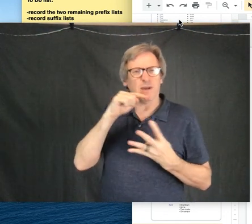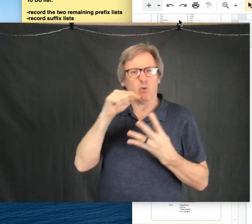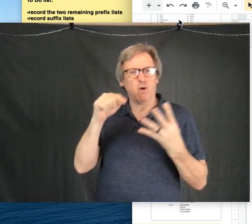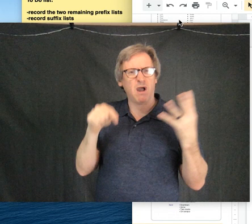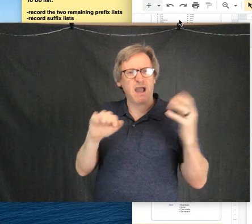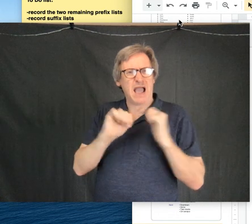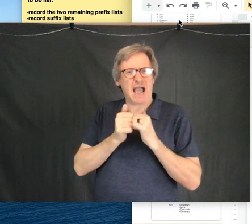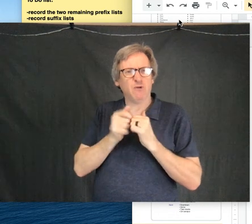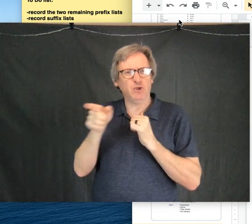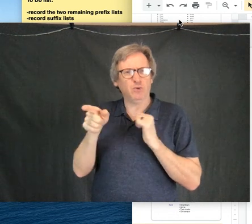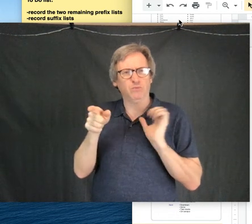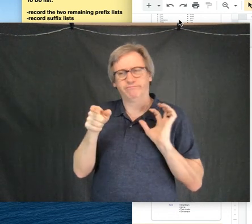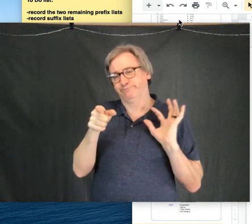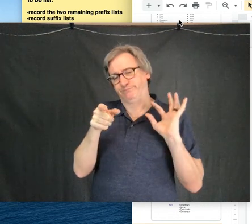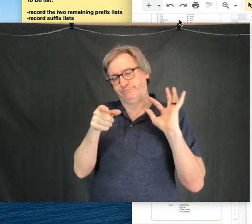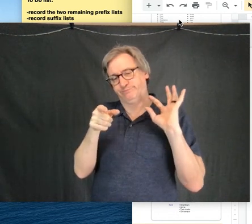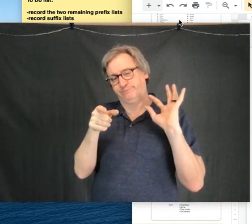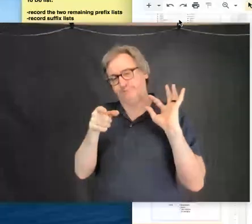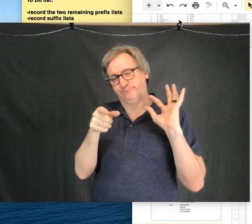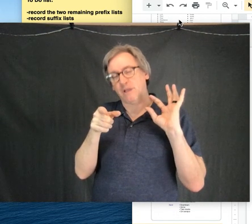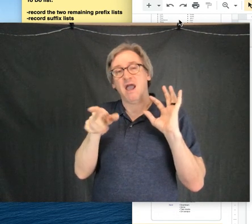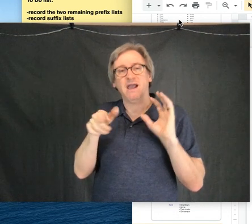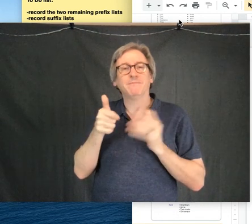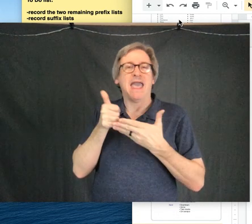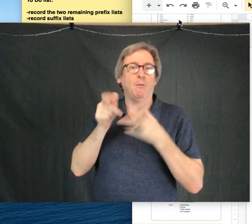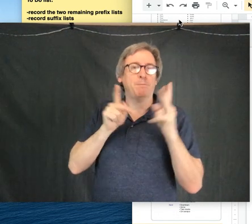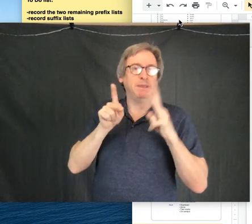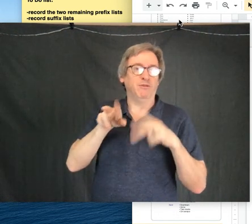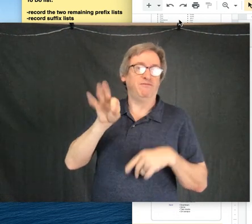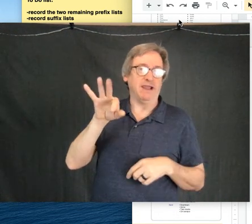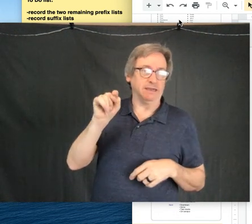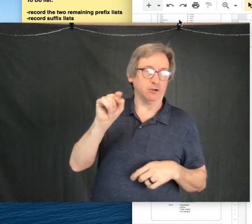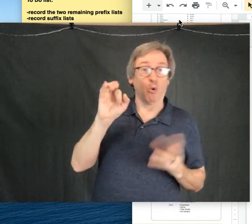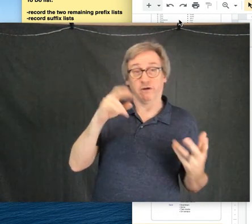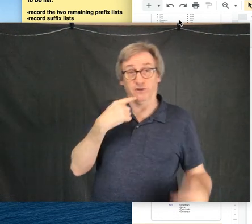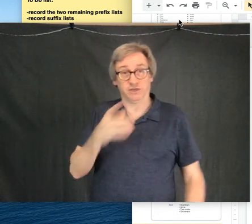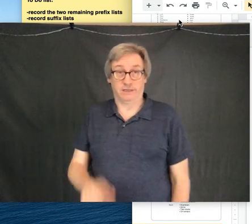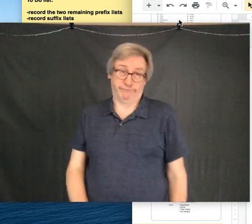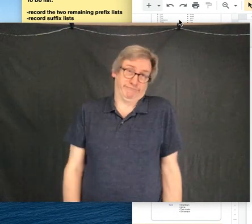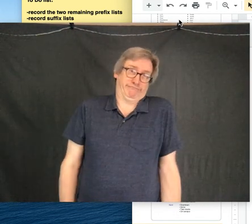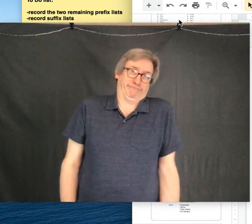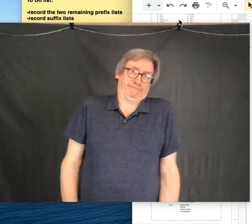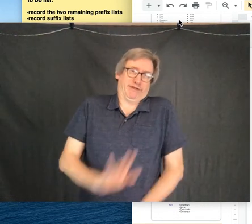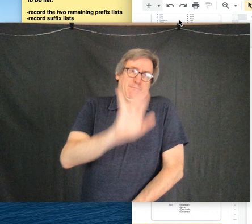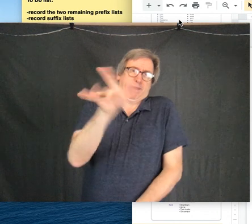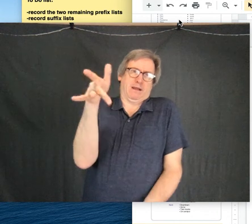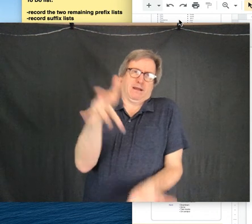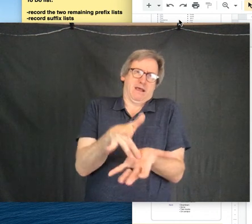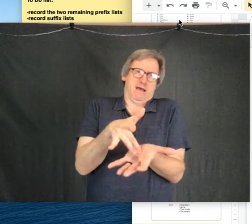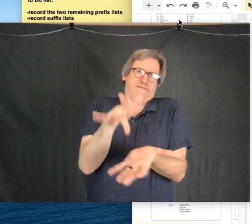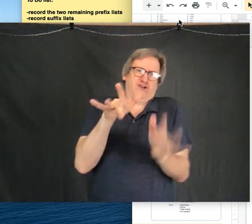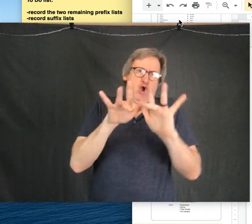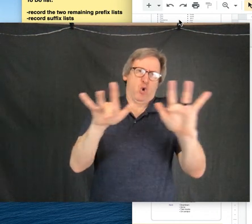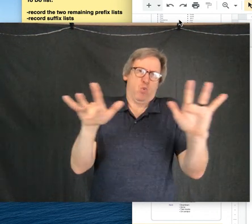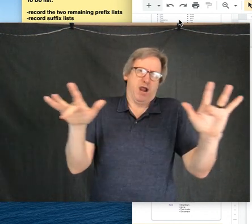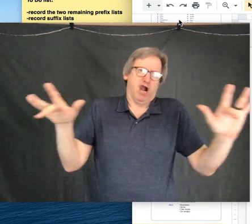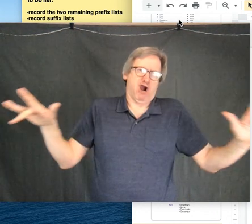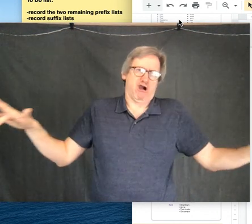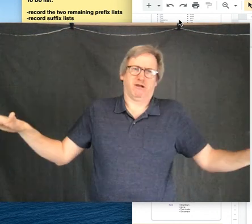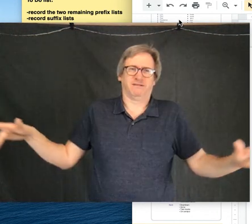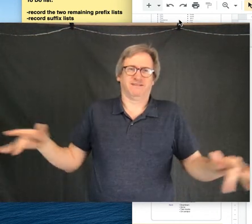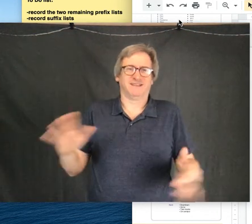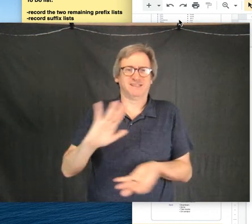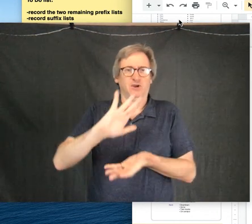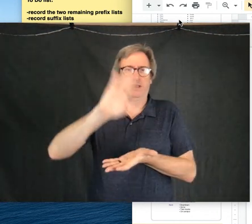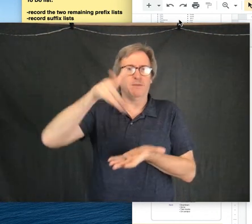think about how you help people find it. Or if you just say middle of